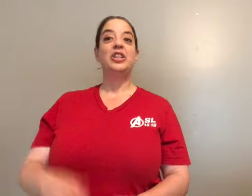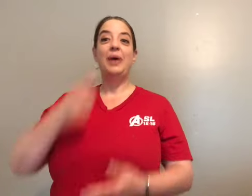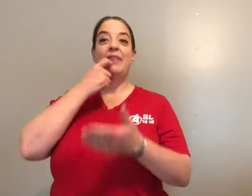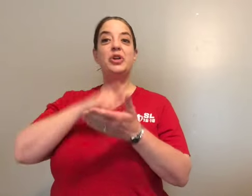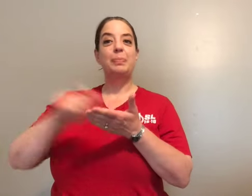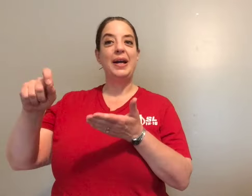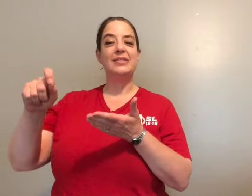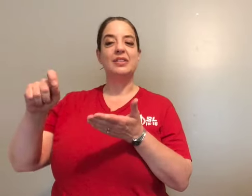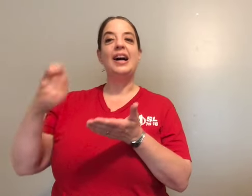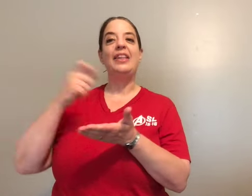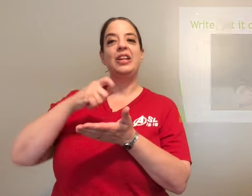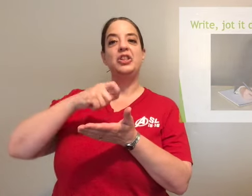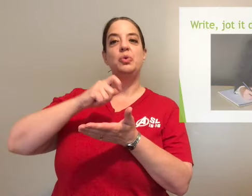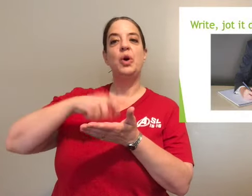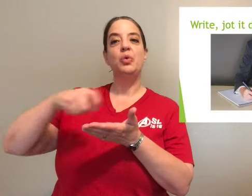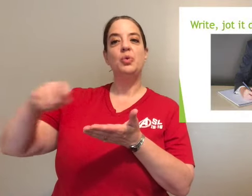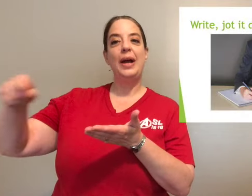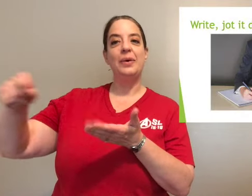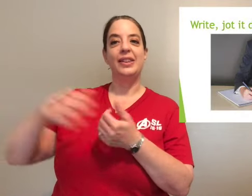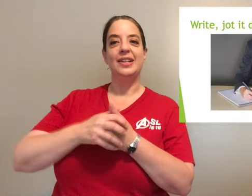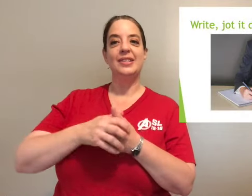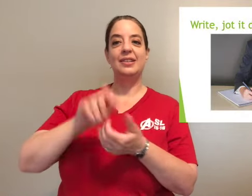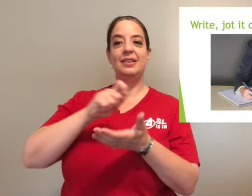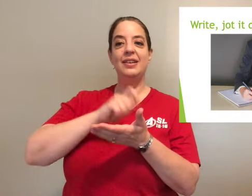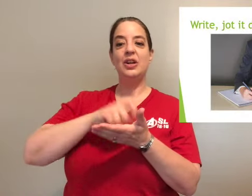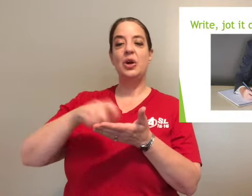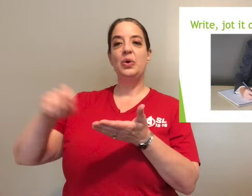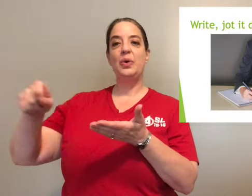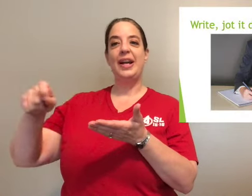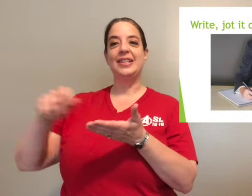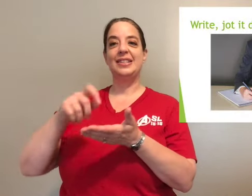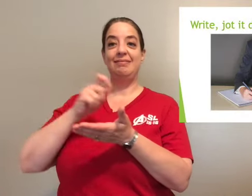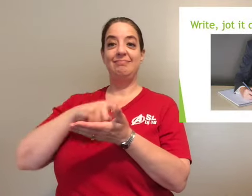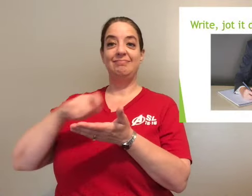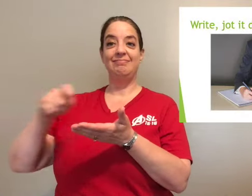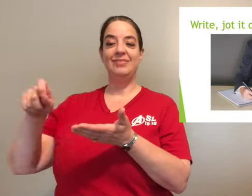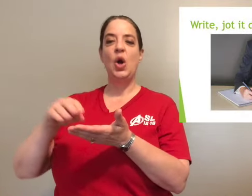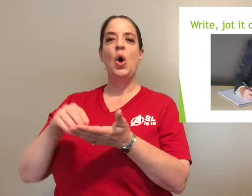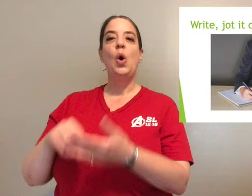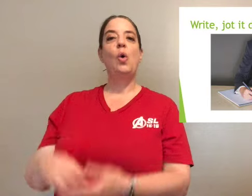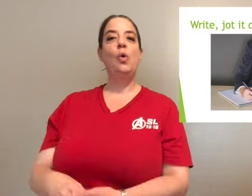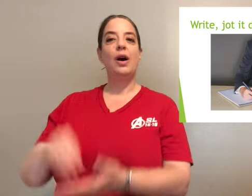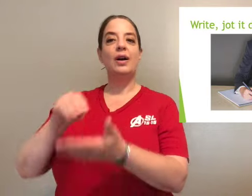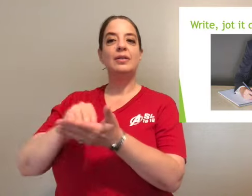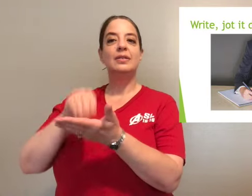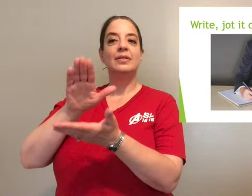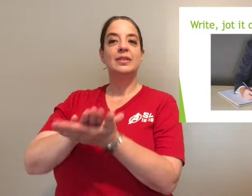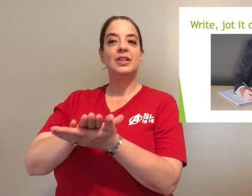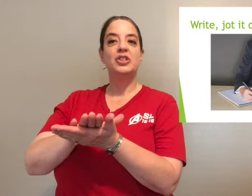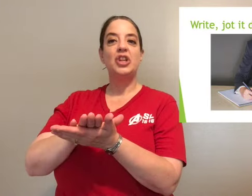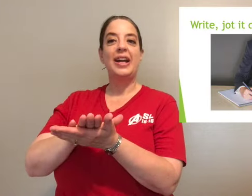have your pencil and then you write with it. Write. Or jot it